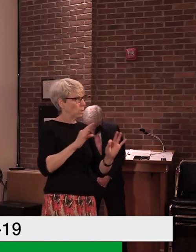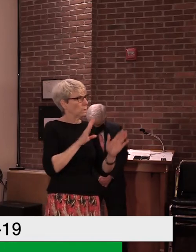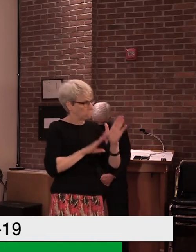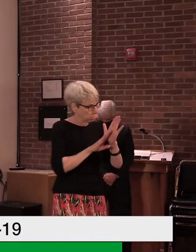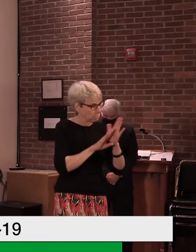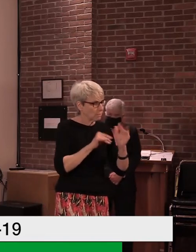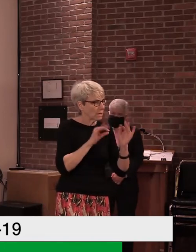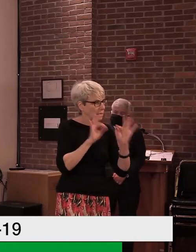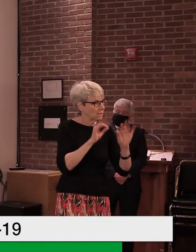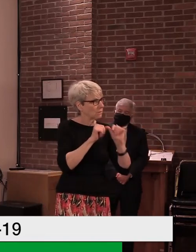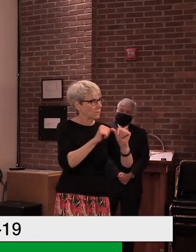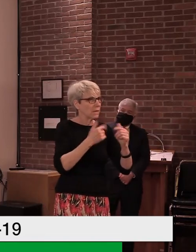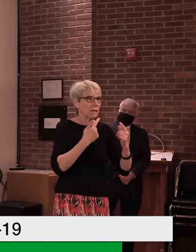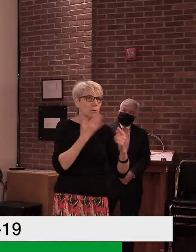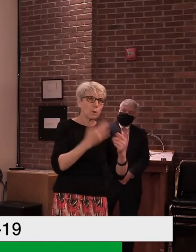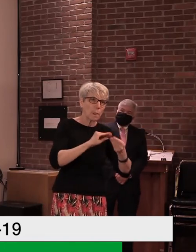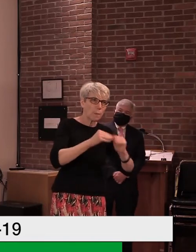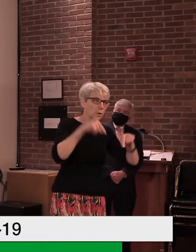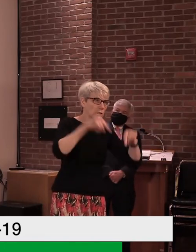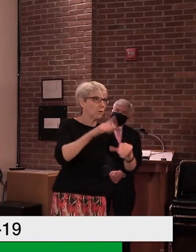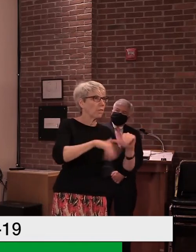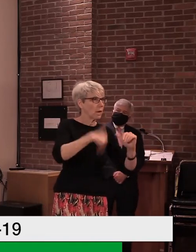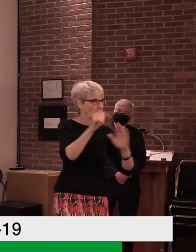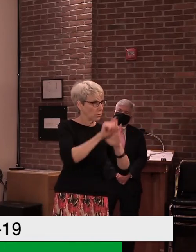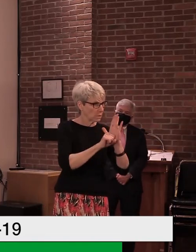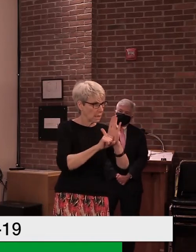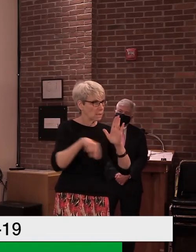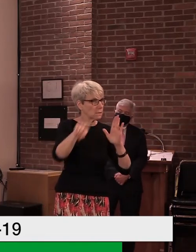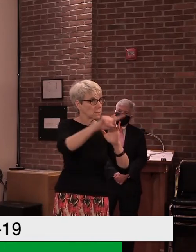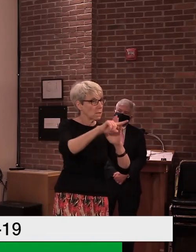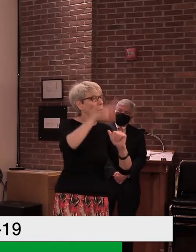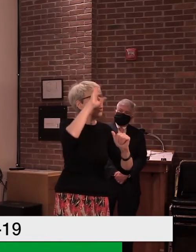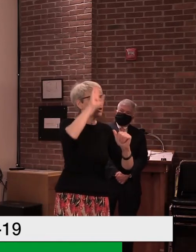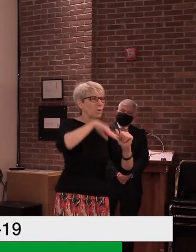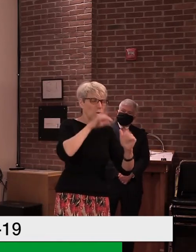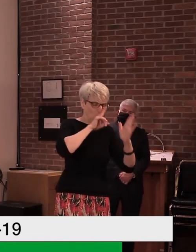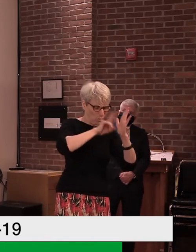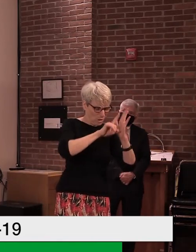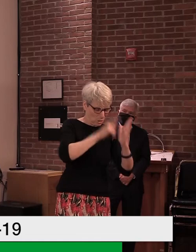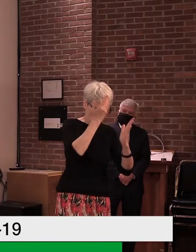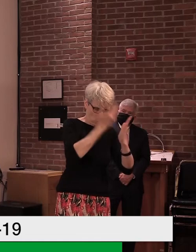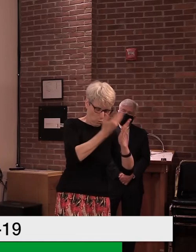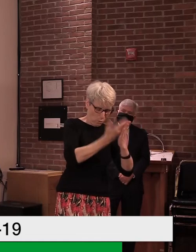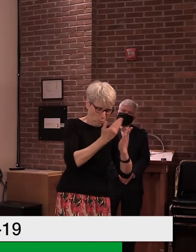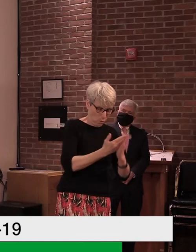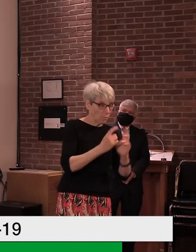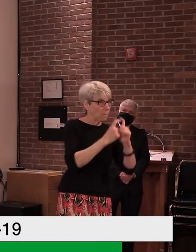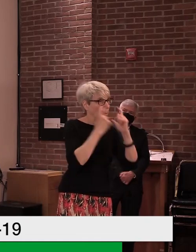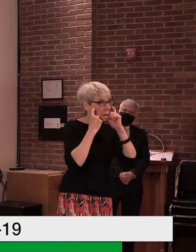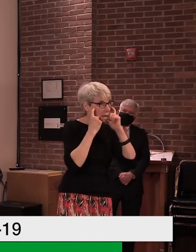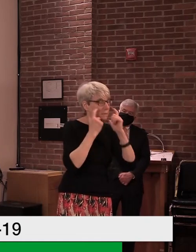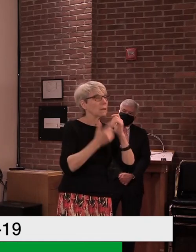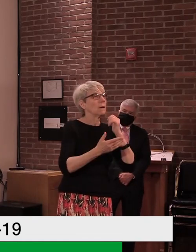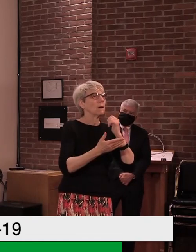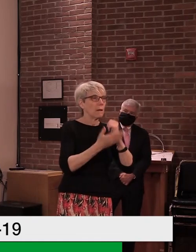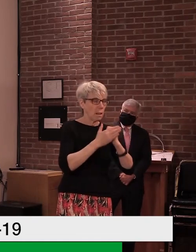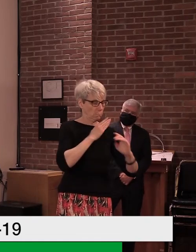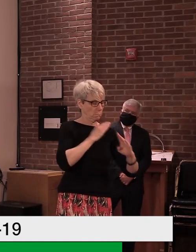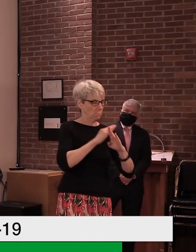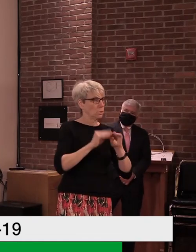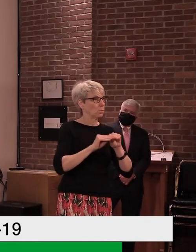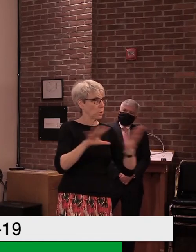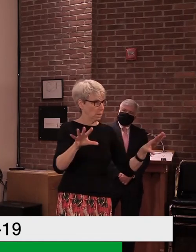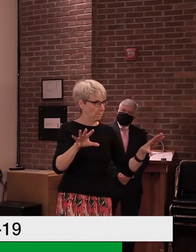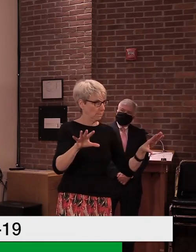a mask lowers the risk that you will spread COVID to others. And we know so much more now about asymptomatic